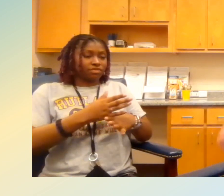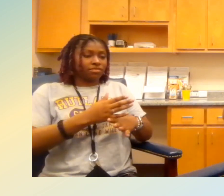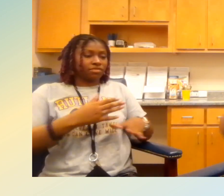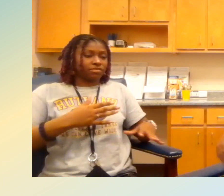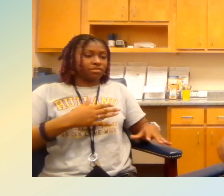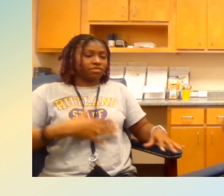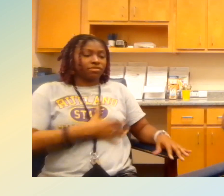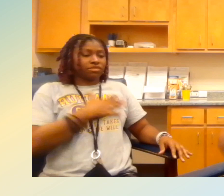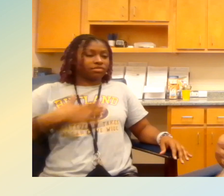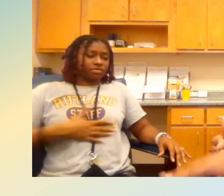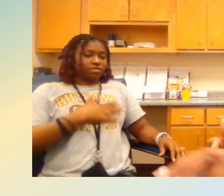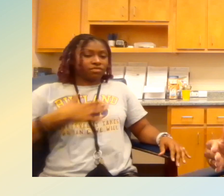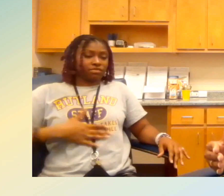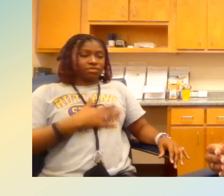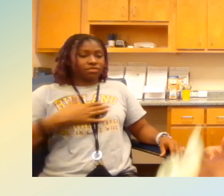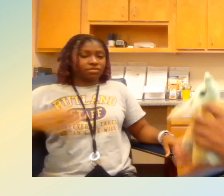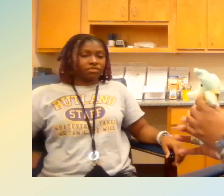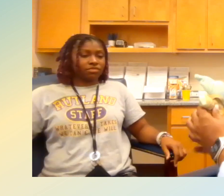Please.